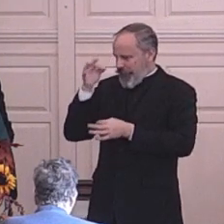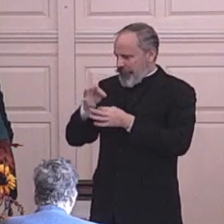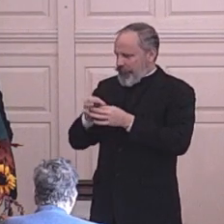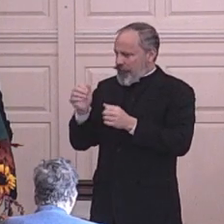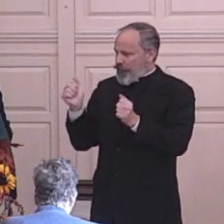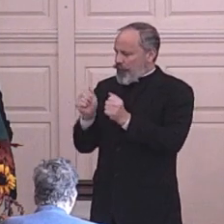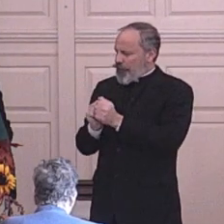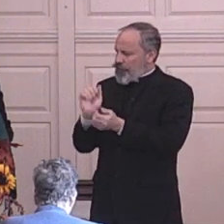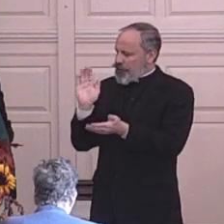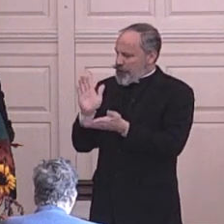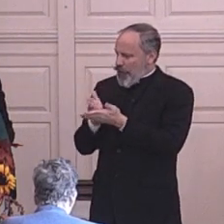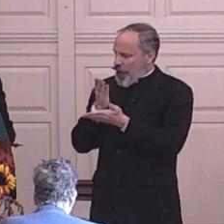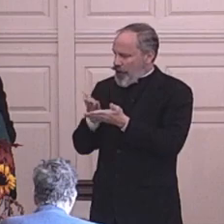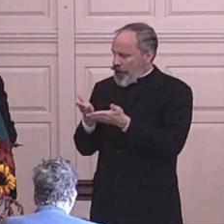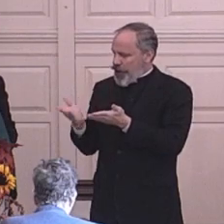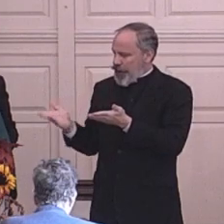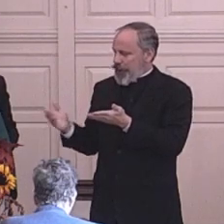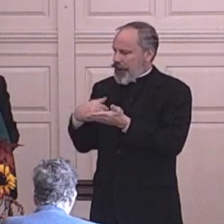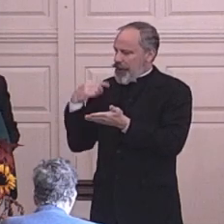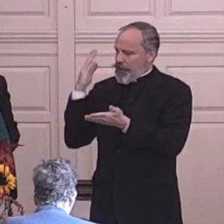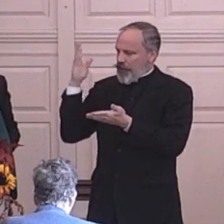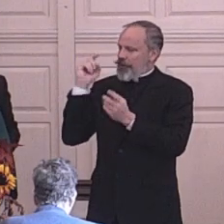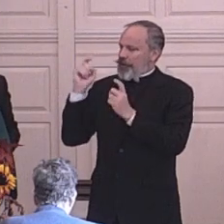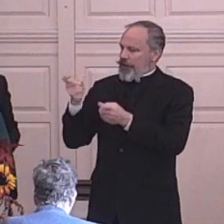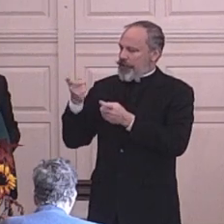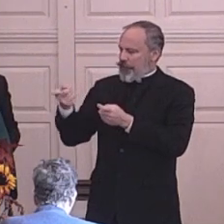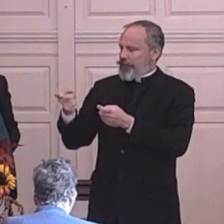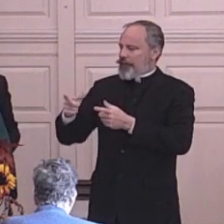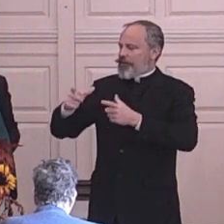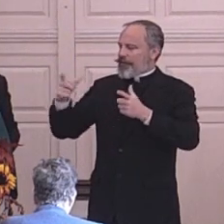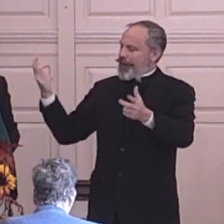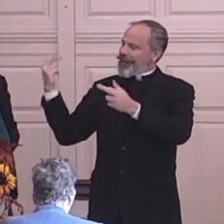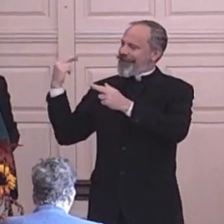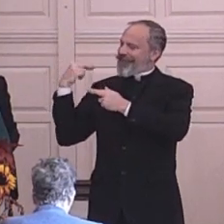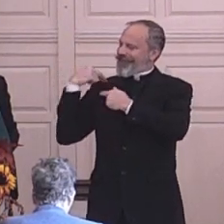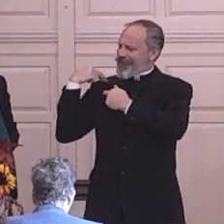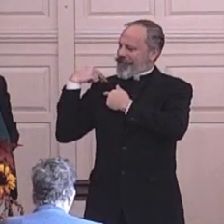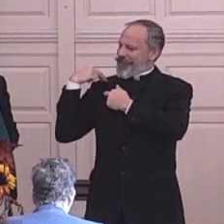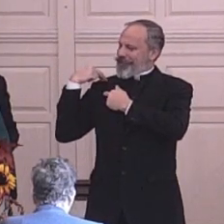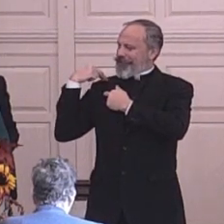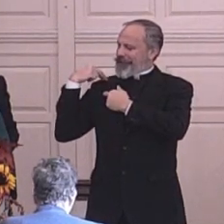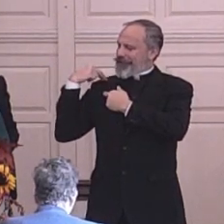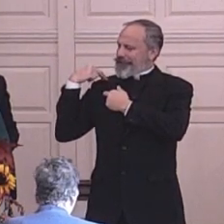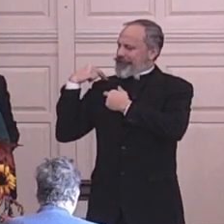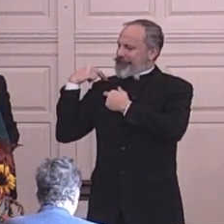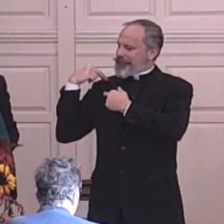small matters, I will give you great responsibilities.